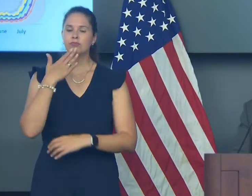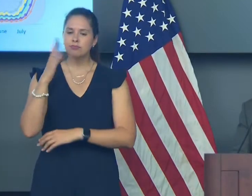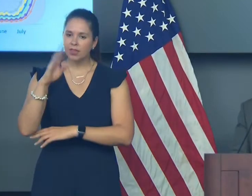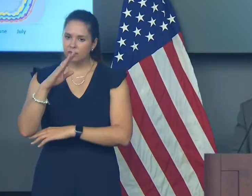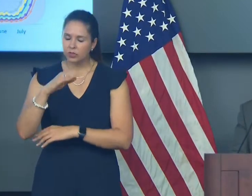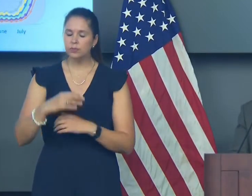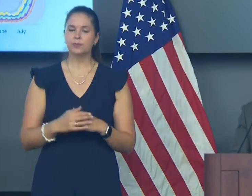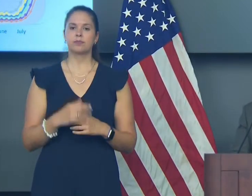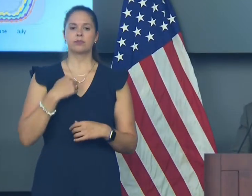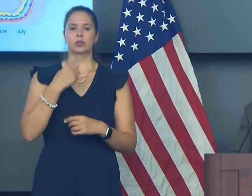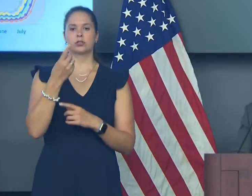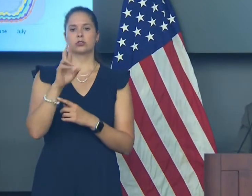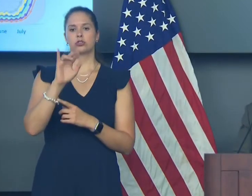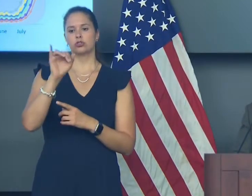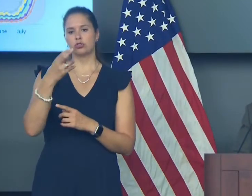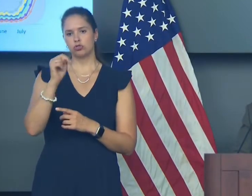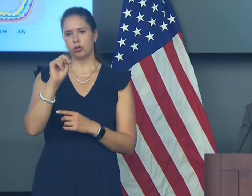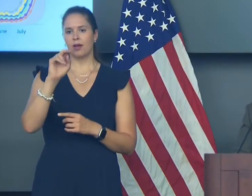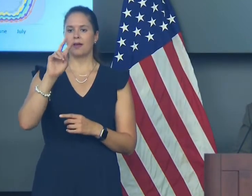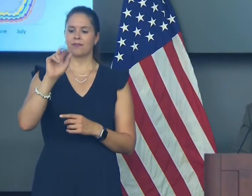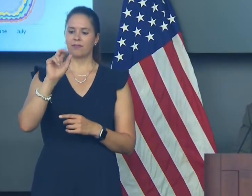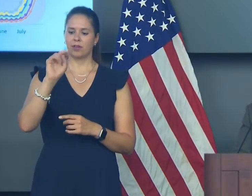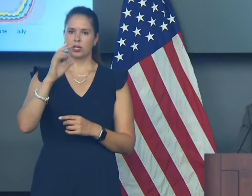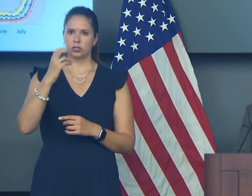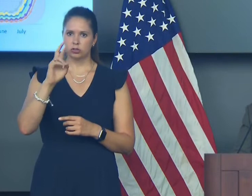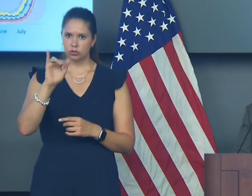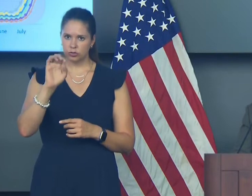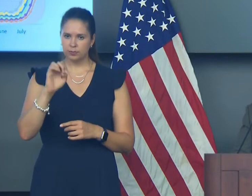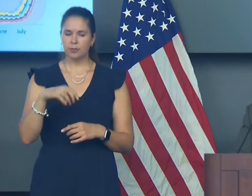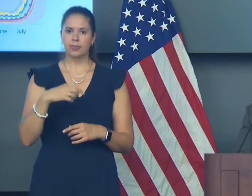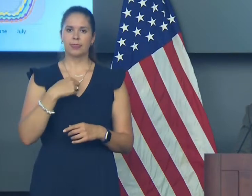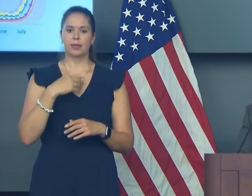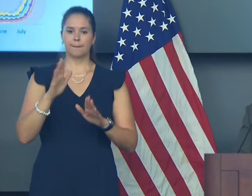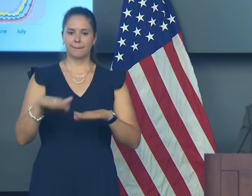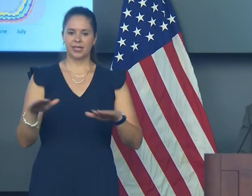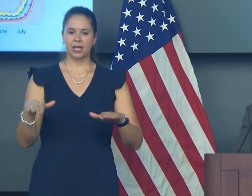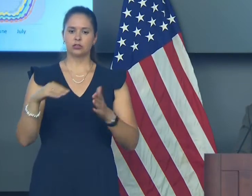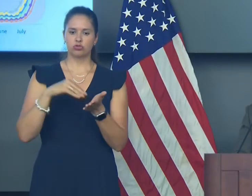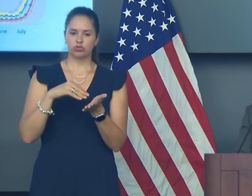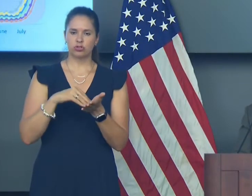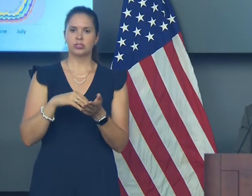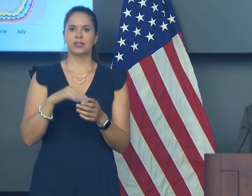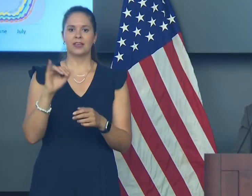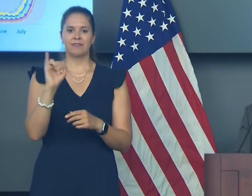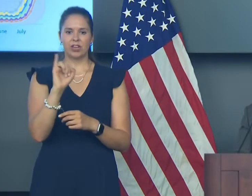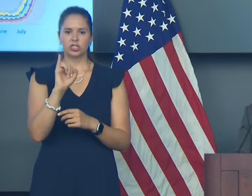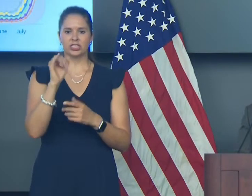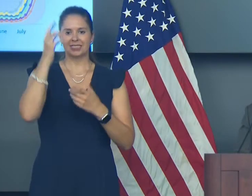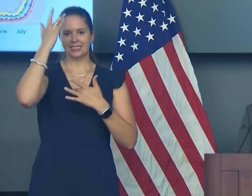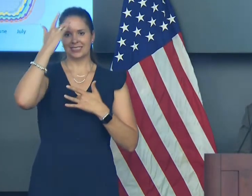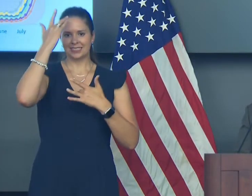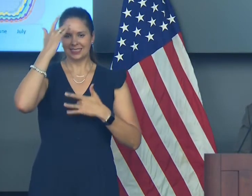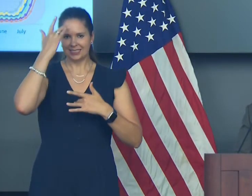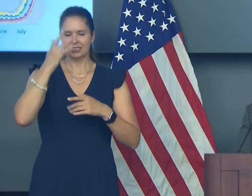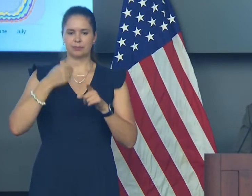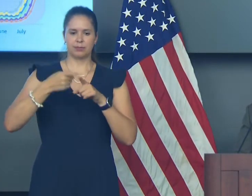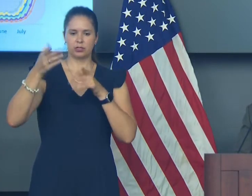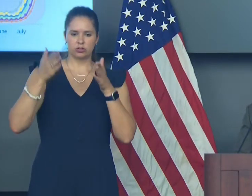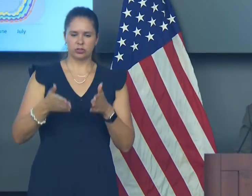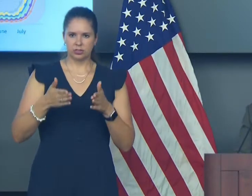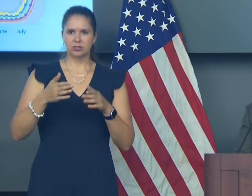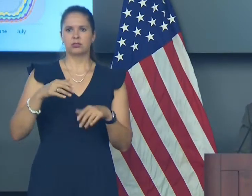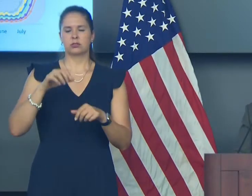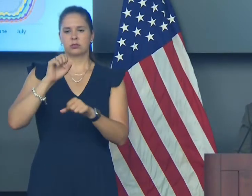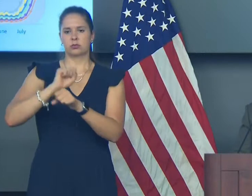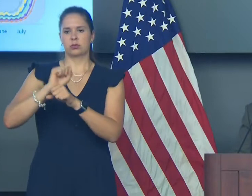Good afternoon. I'm Dr. John Vancheri. I'm a pediatric infectious disease specialist on the faculty at LSU Medical School in